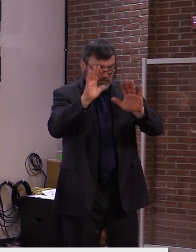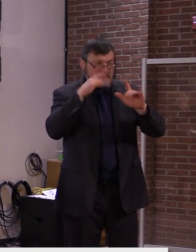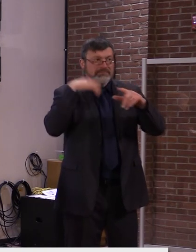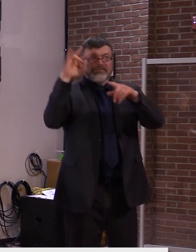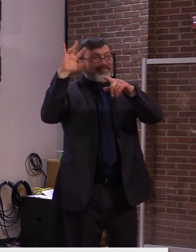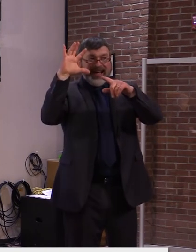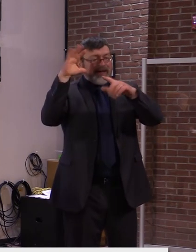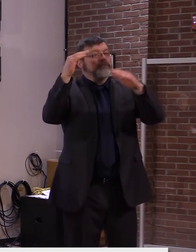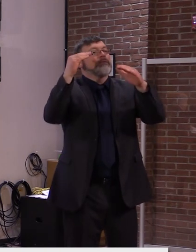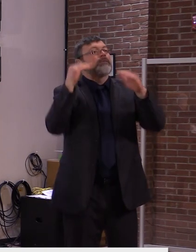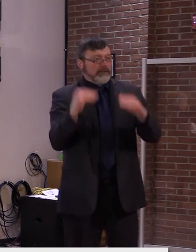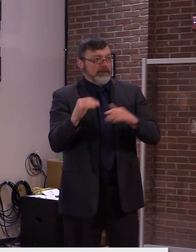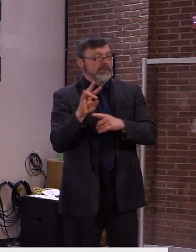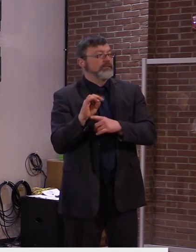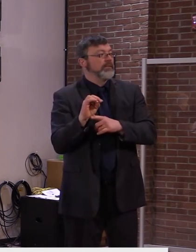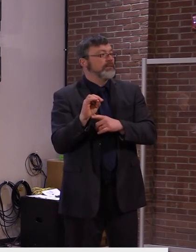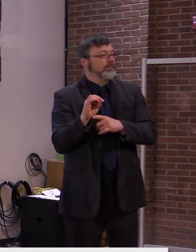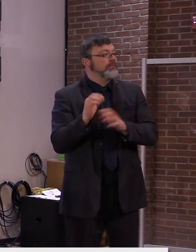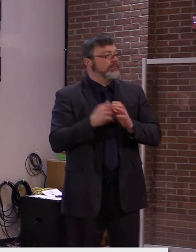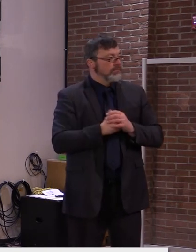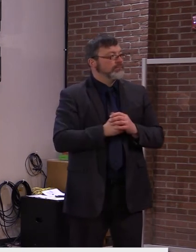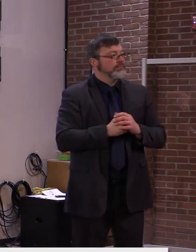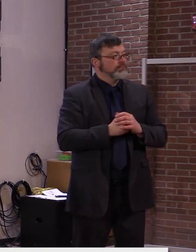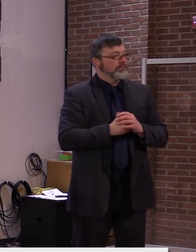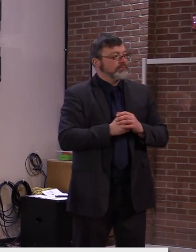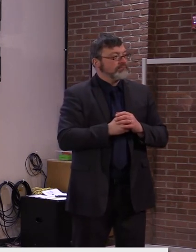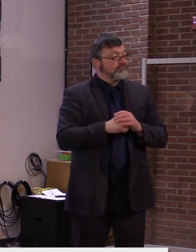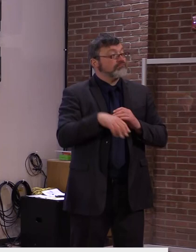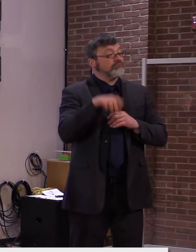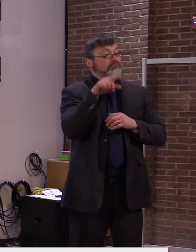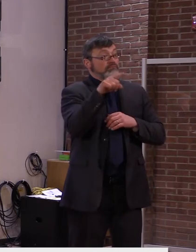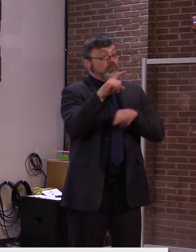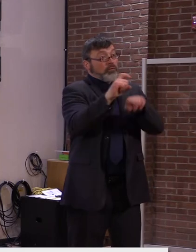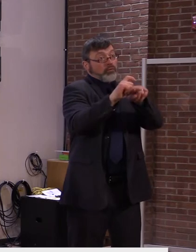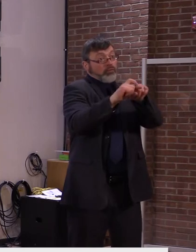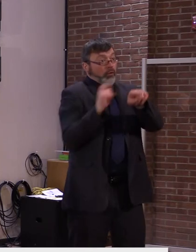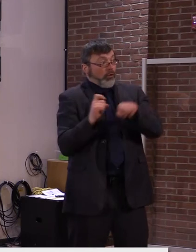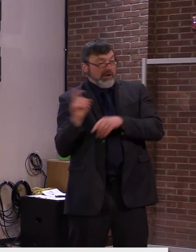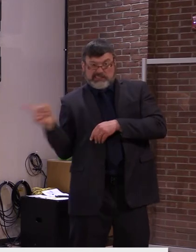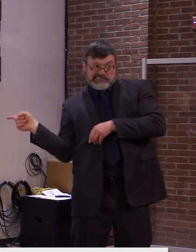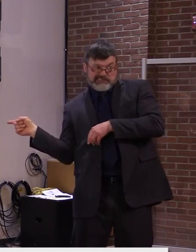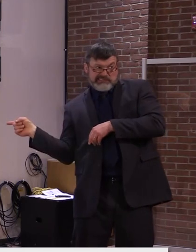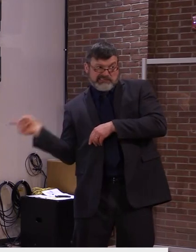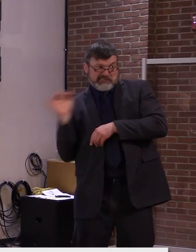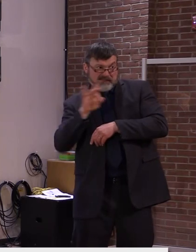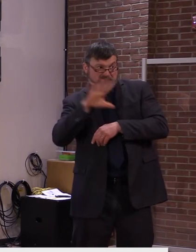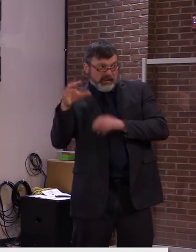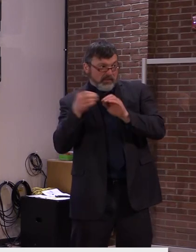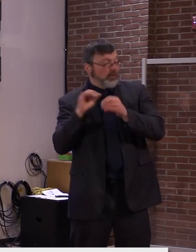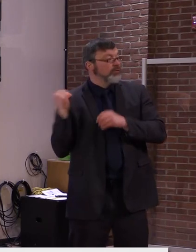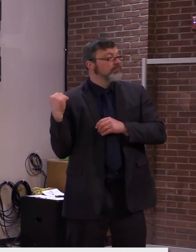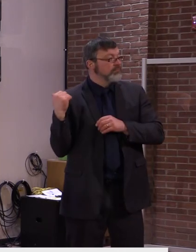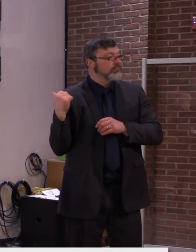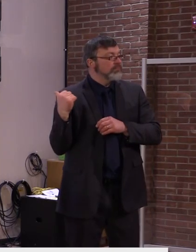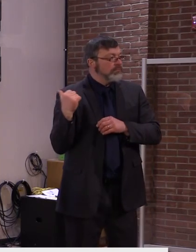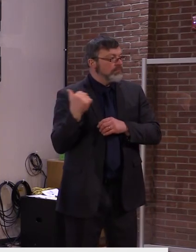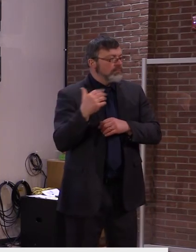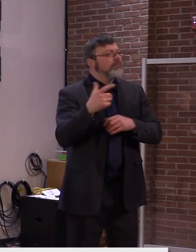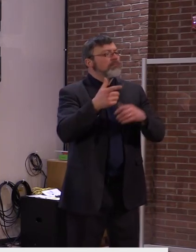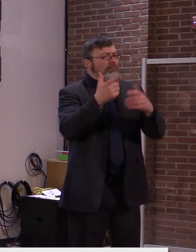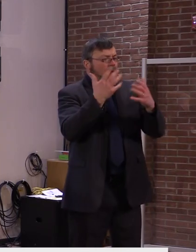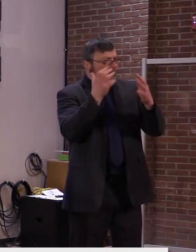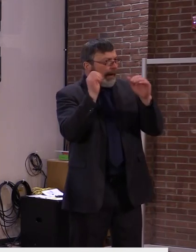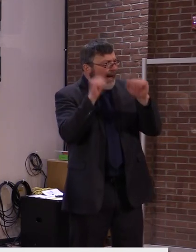and a Vermont resident, you should not register. You will be asked to answer a series of health